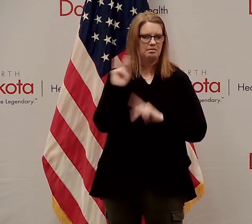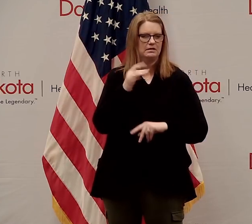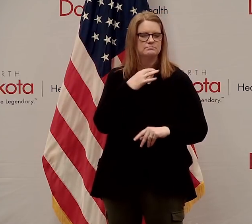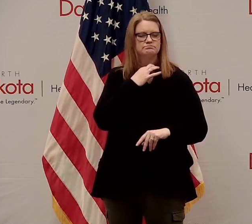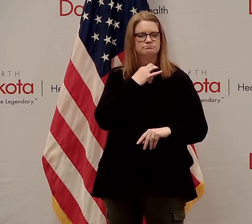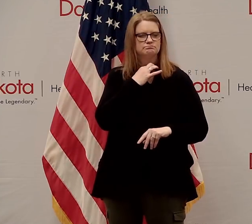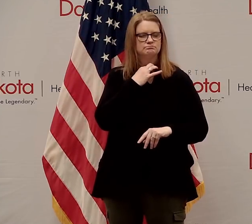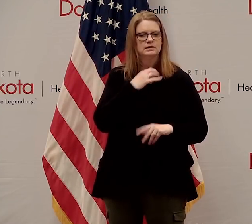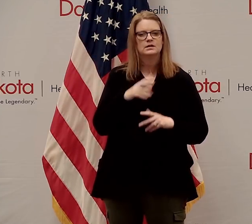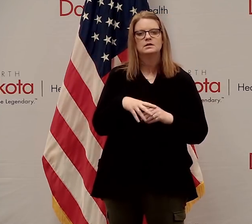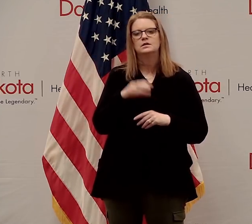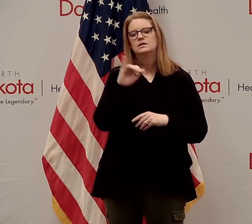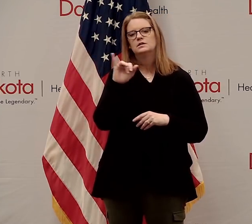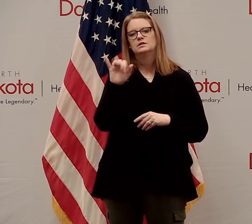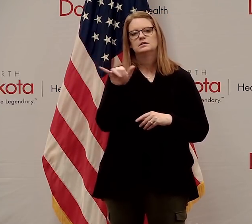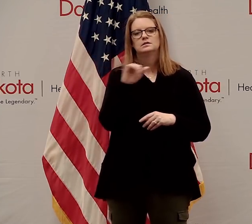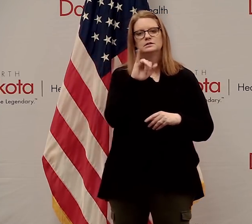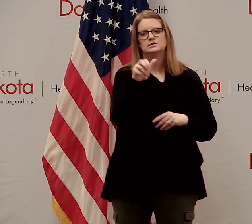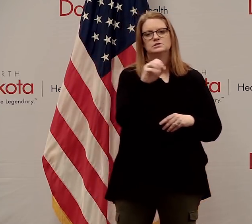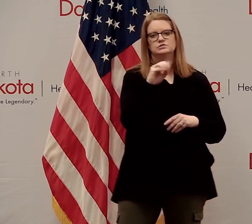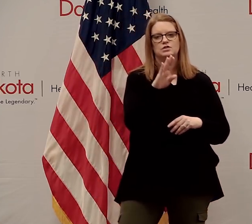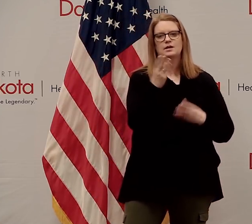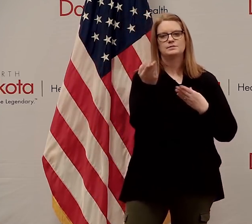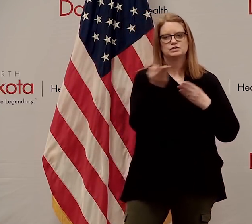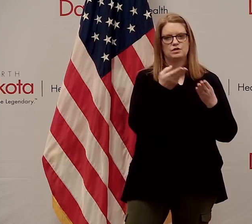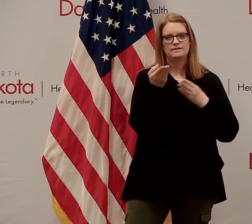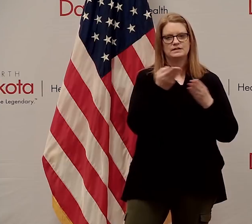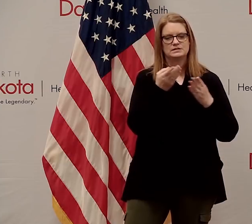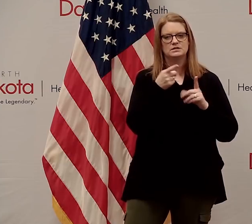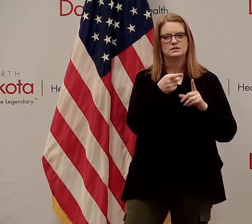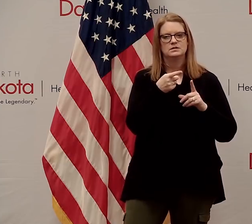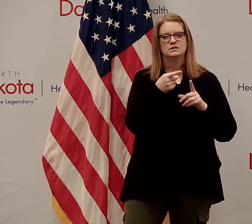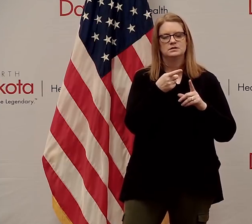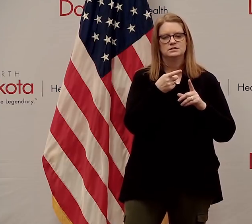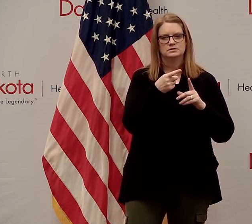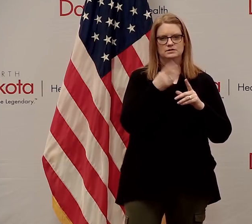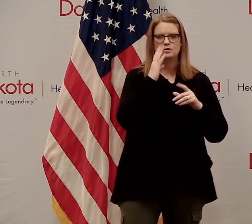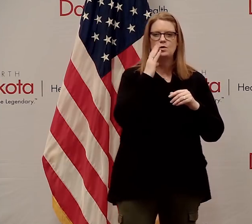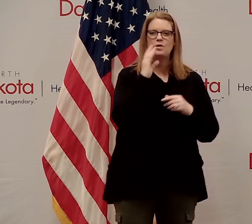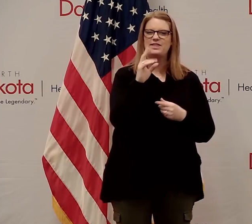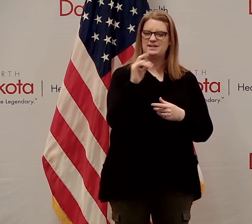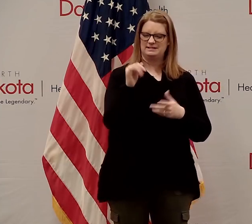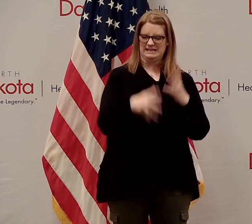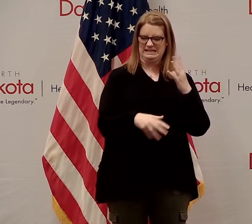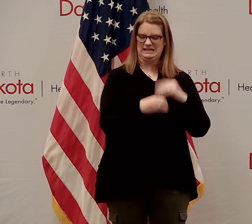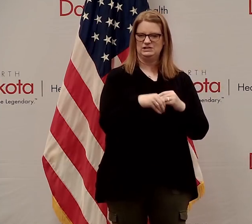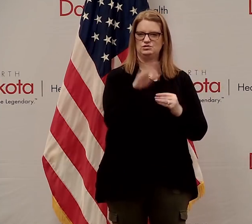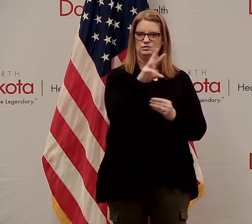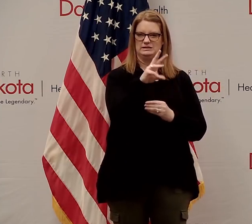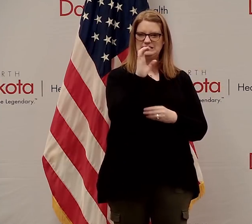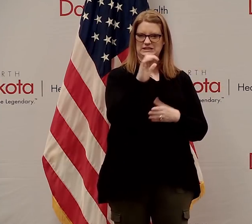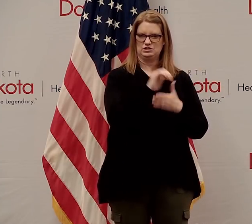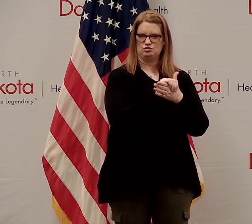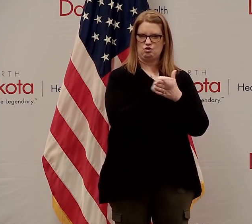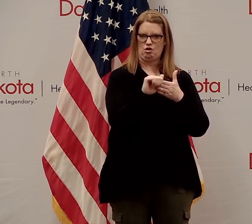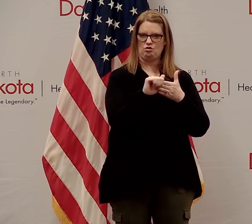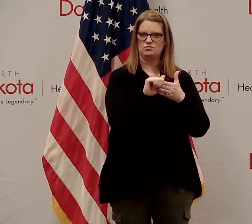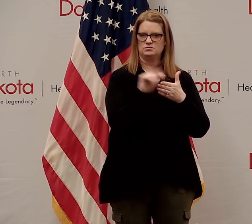course, but Job Service, as we announced on Wednesday, began dispersing the $600